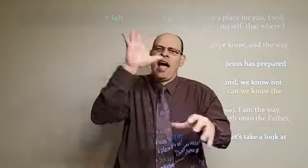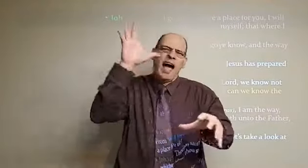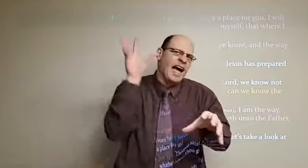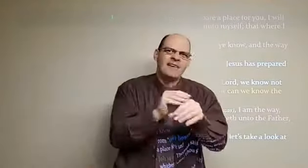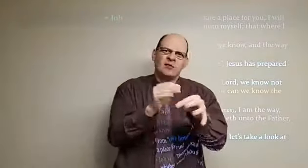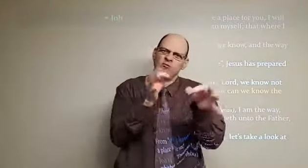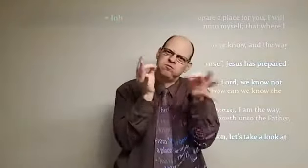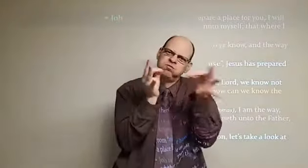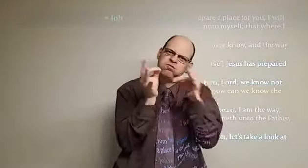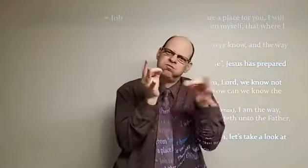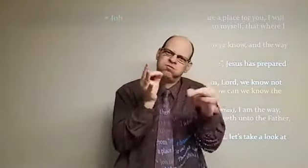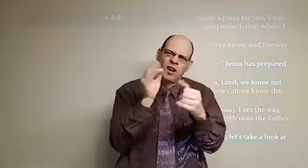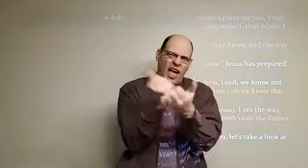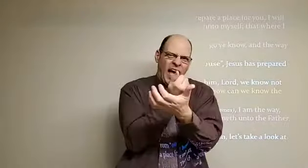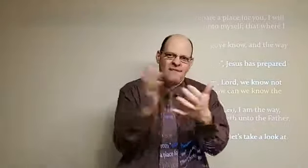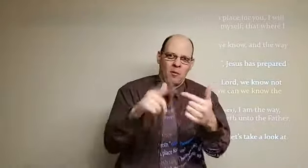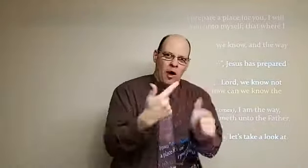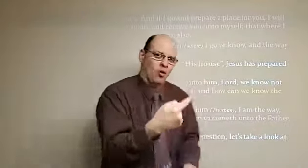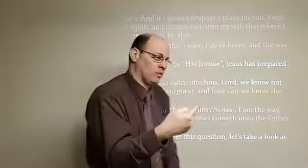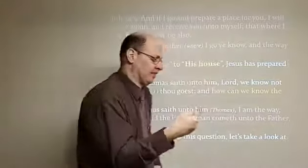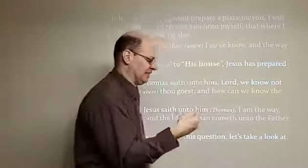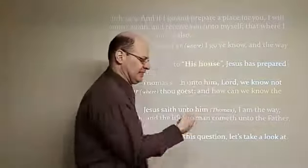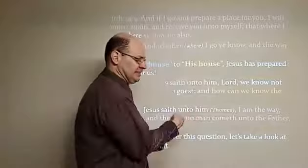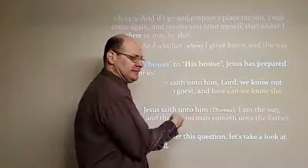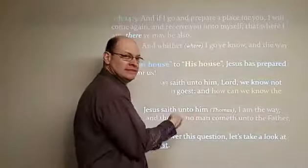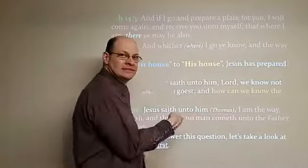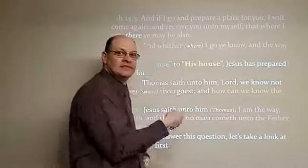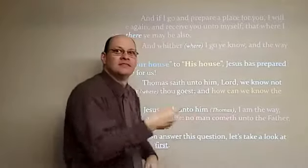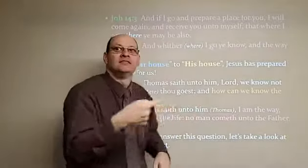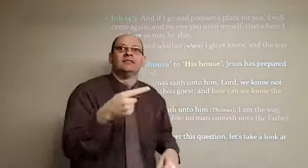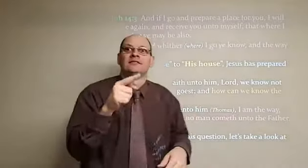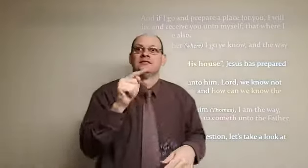just instantly just real quickly what that scripture meant